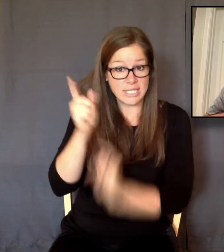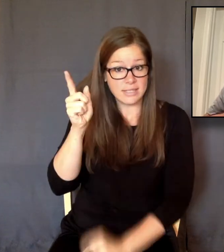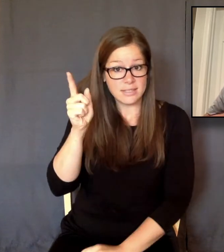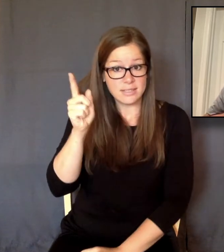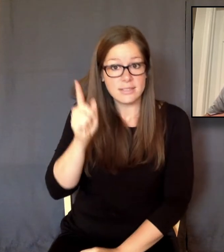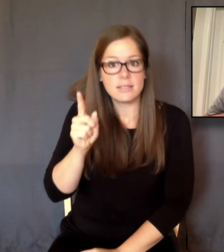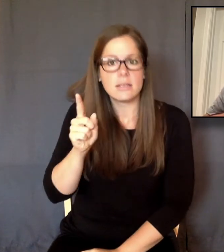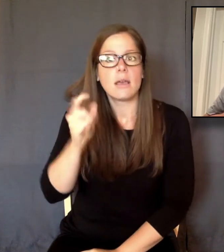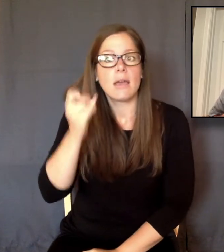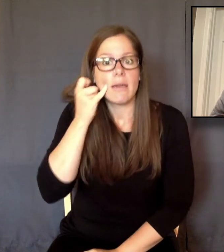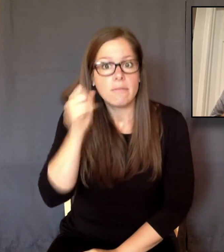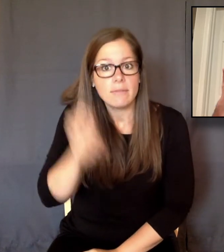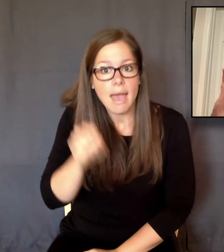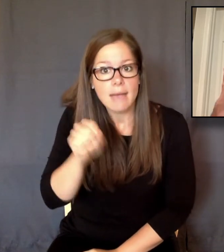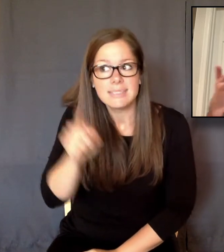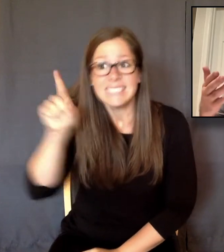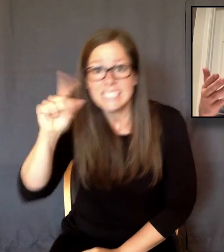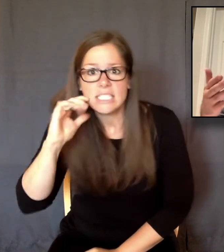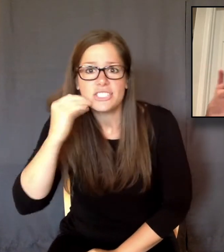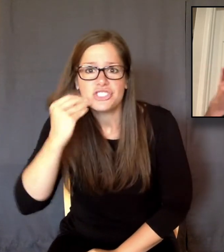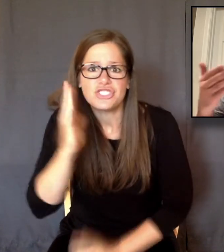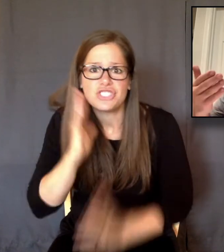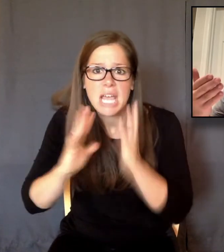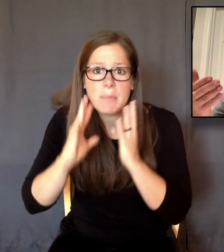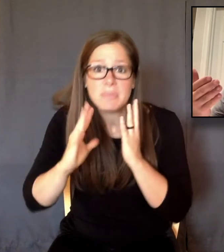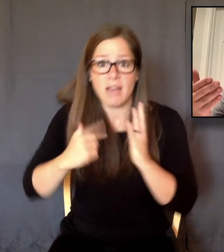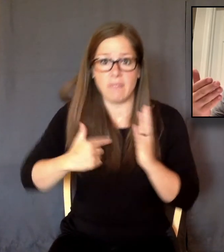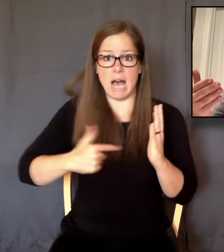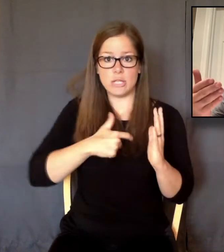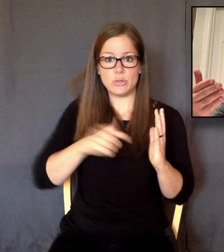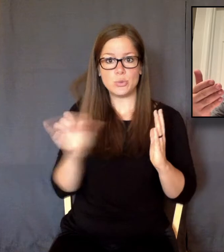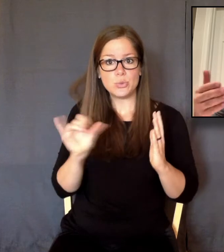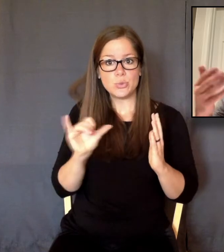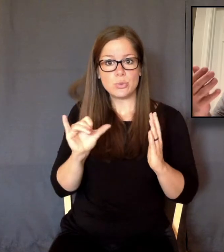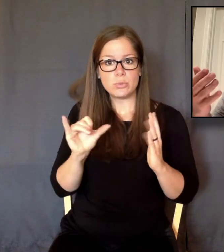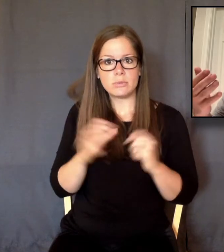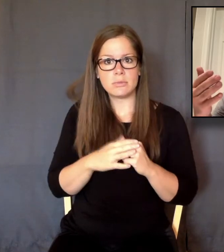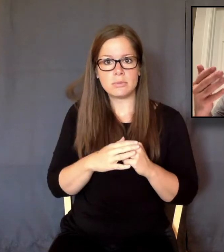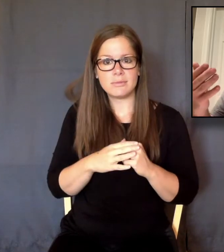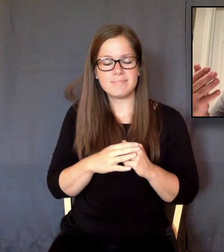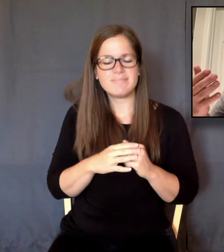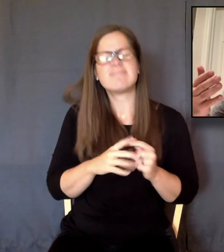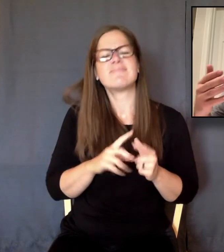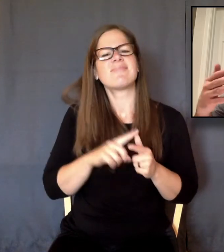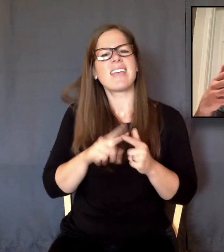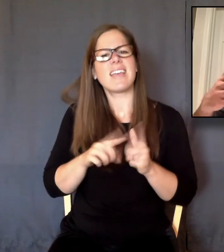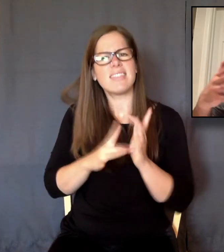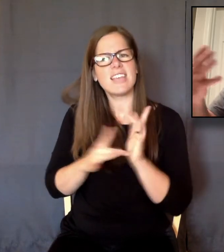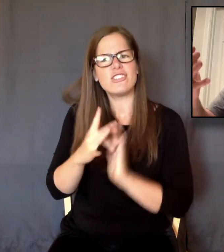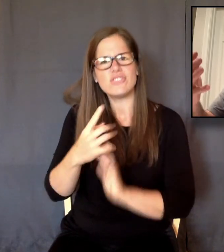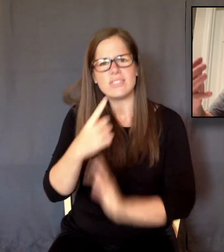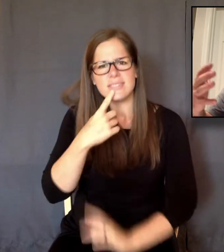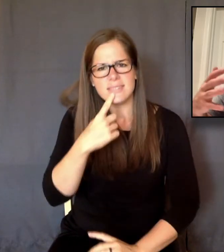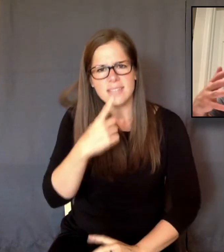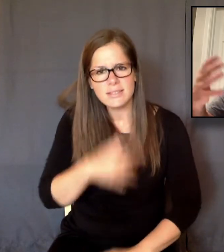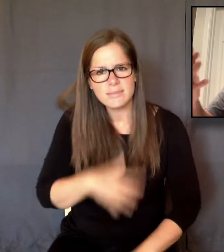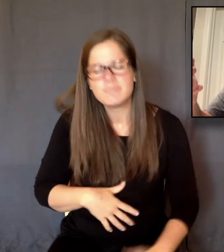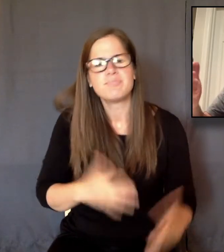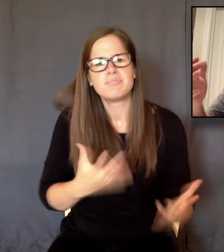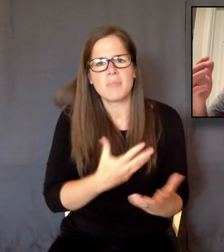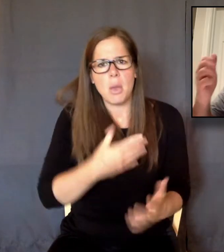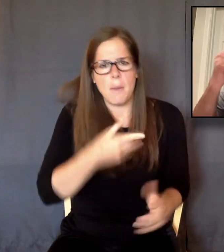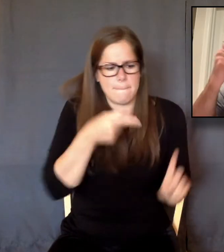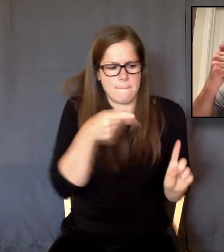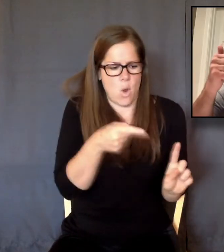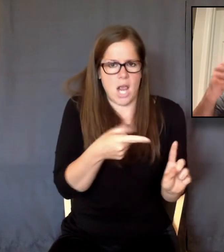ashamed of Jesus? Because he says, hey, if you're that way, I'm ashamed of you. What does it profit to live in this world and to not offend anyone, to